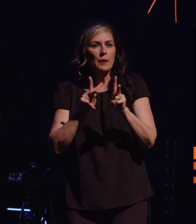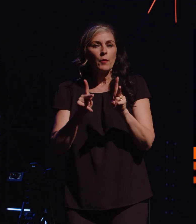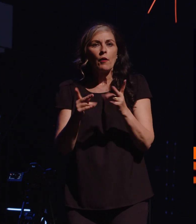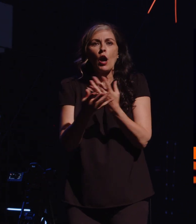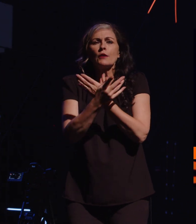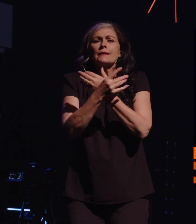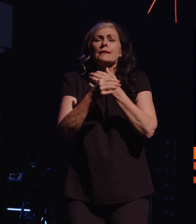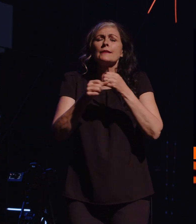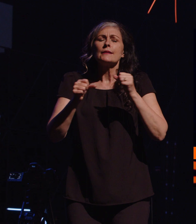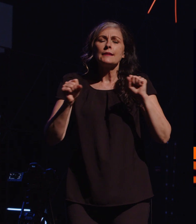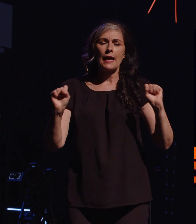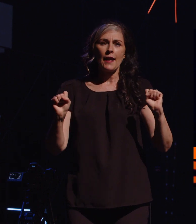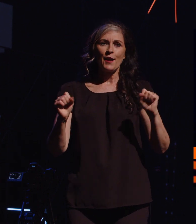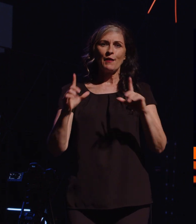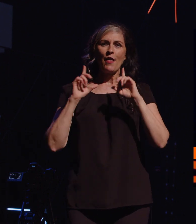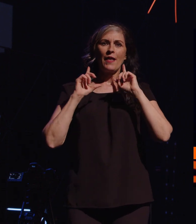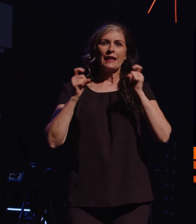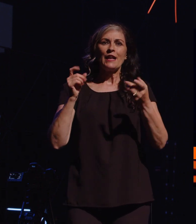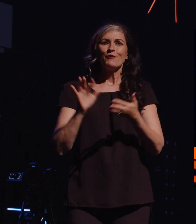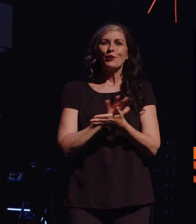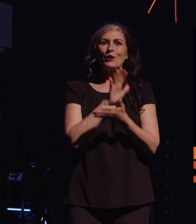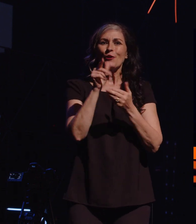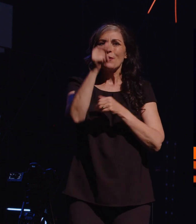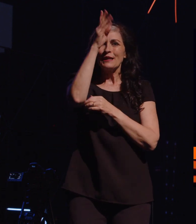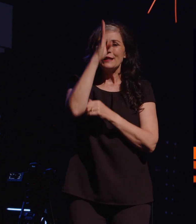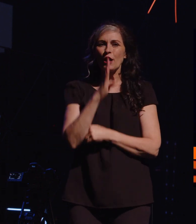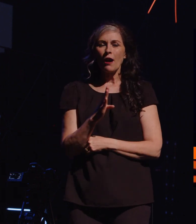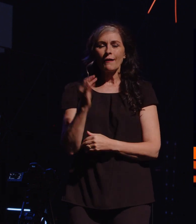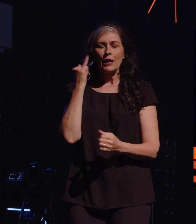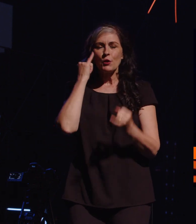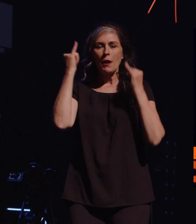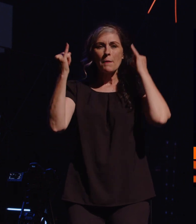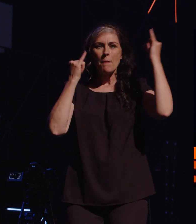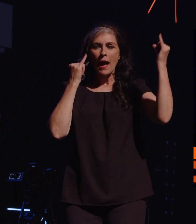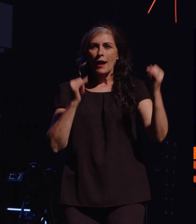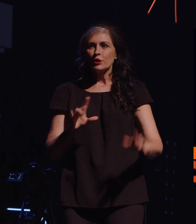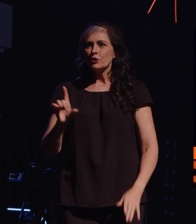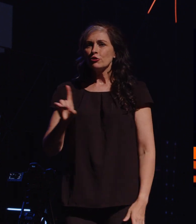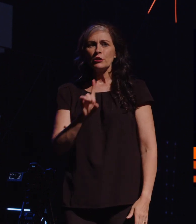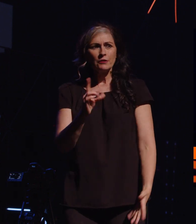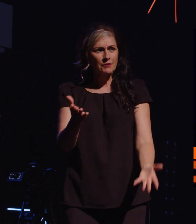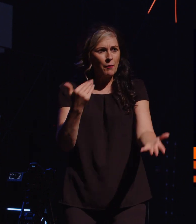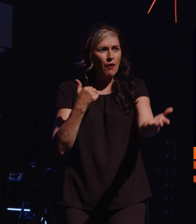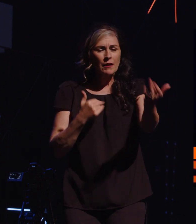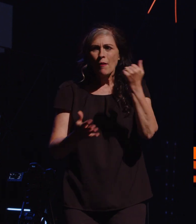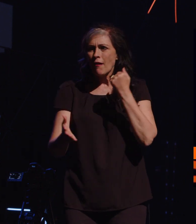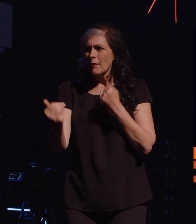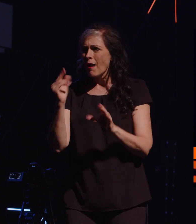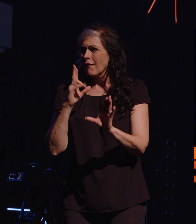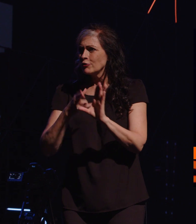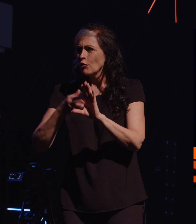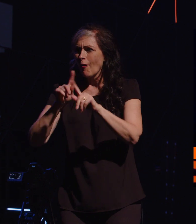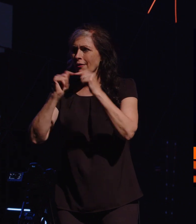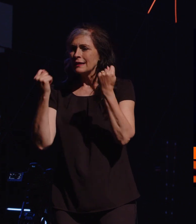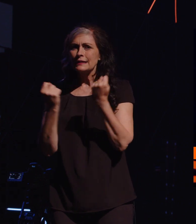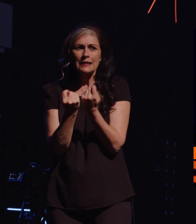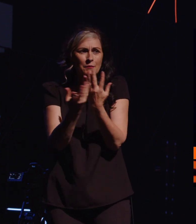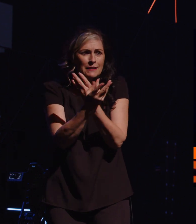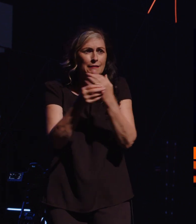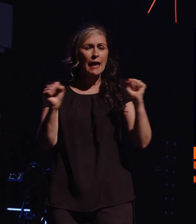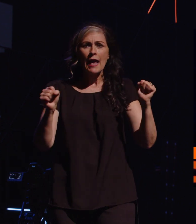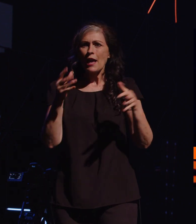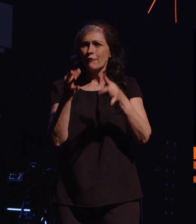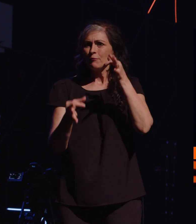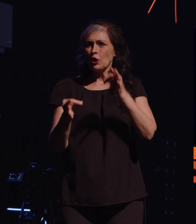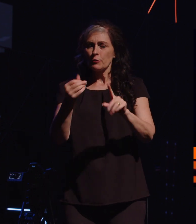and they give God glory. You can picture Jesus going around saying, I want you to be a part of this team. I want you to be saved from